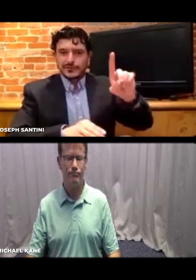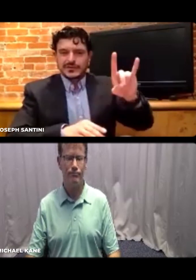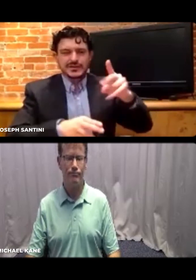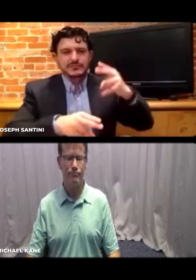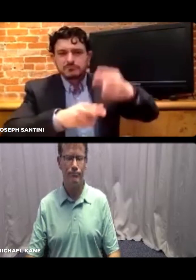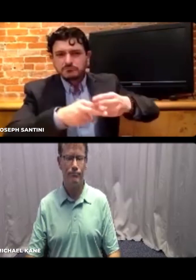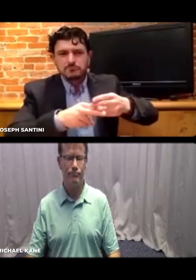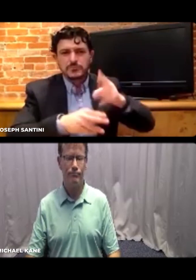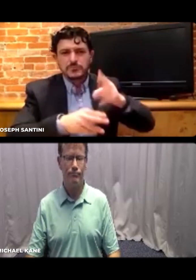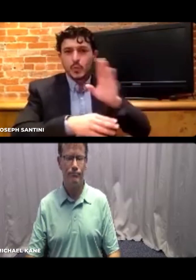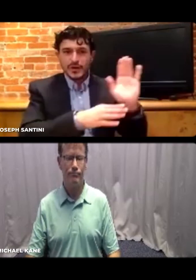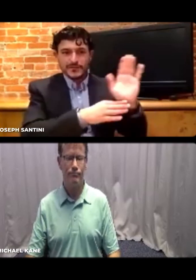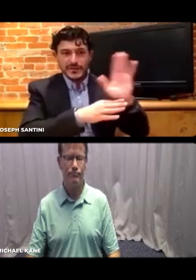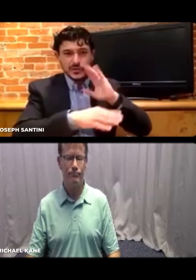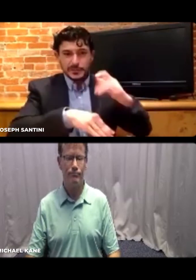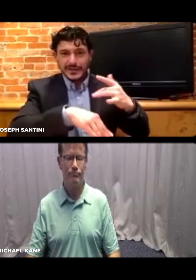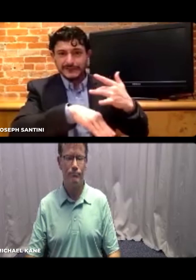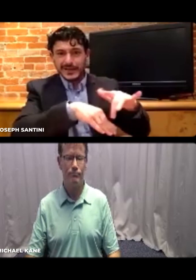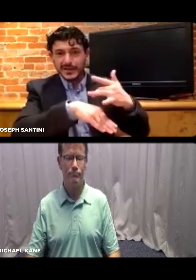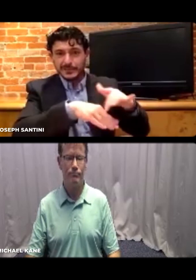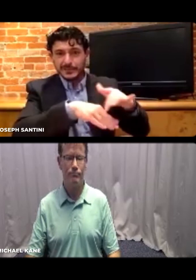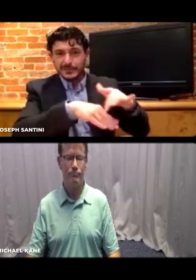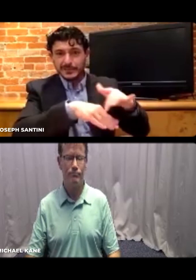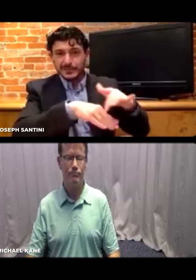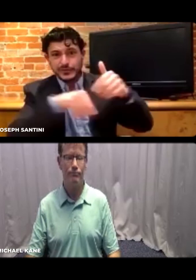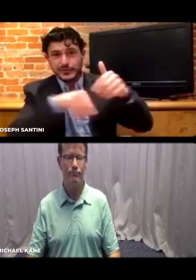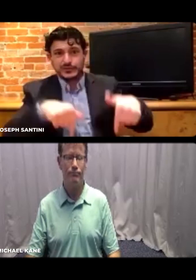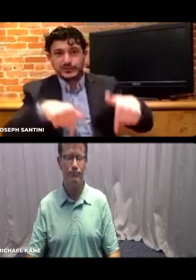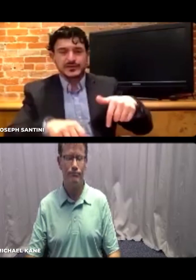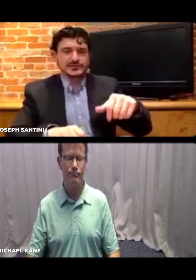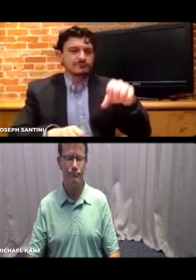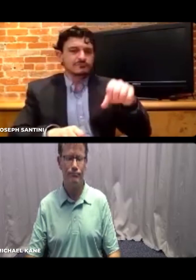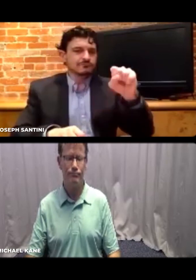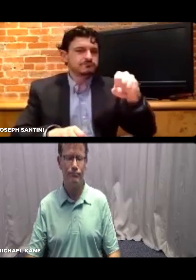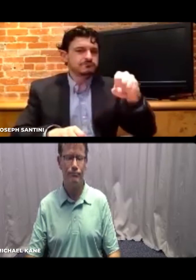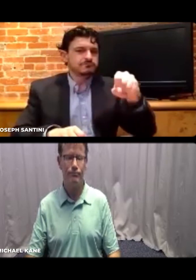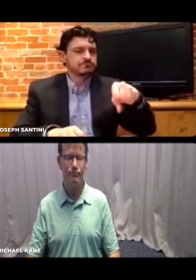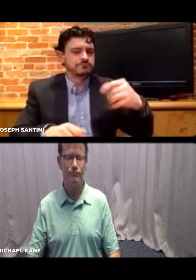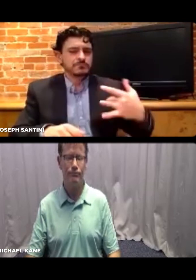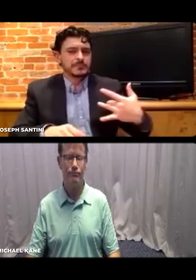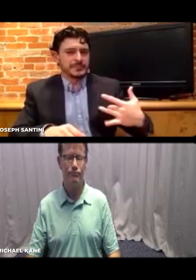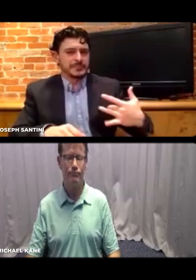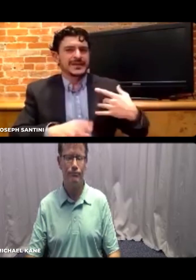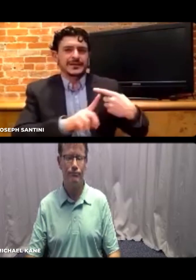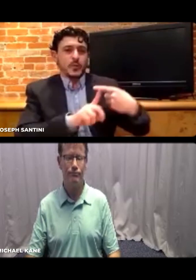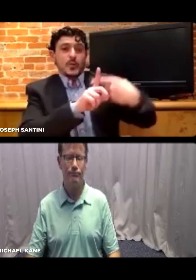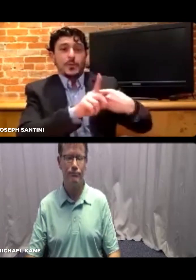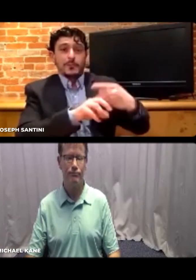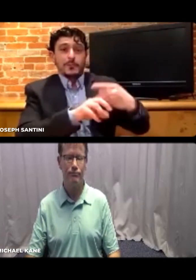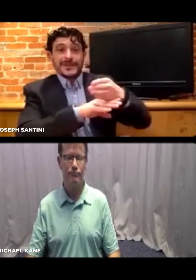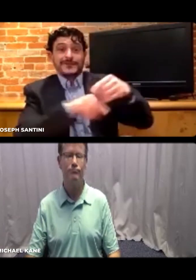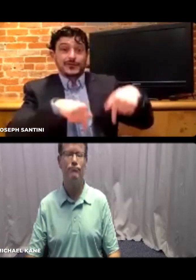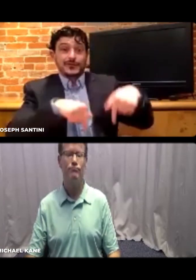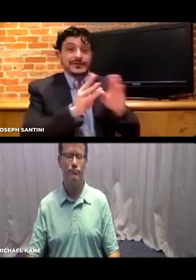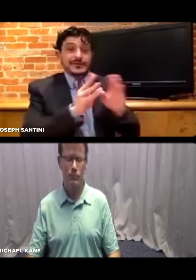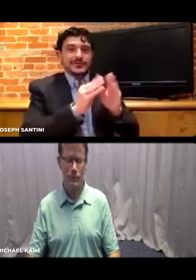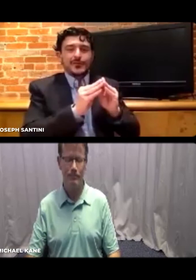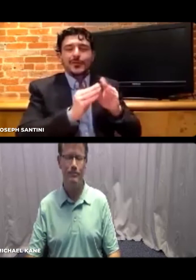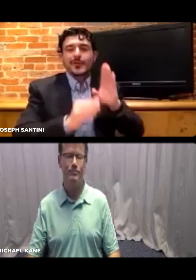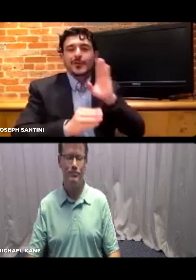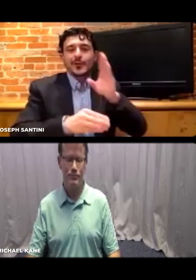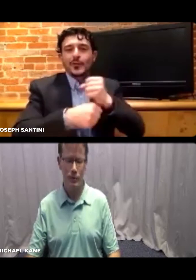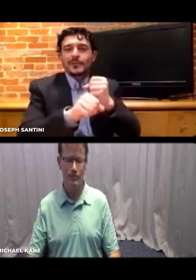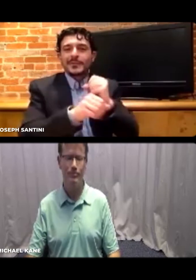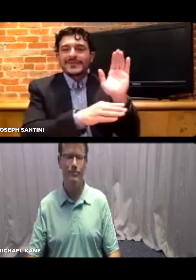Some of the audience members also asked if this video recording will be available online. And typically it takes about a